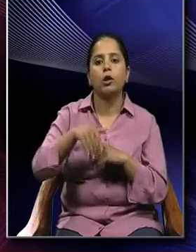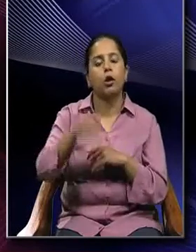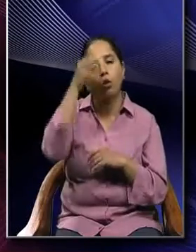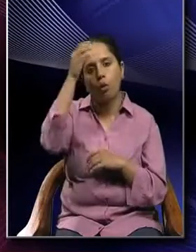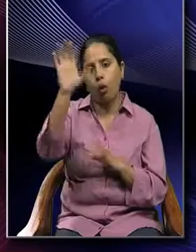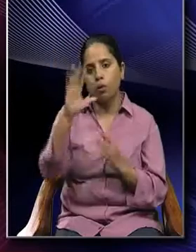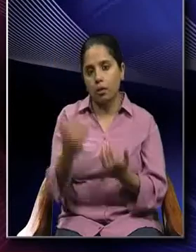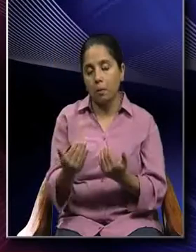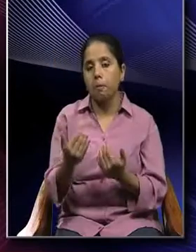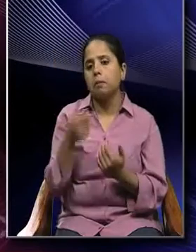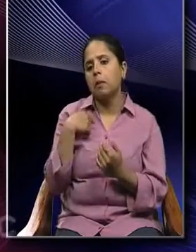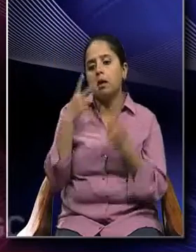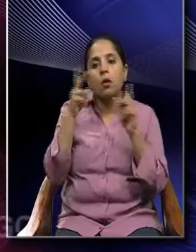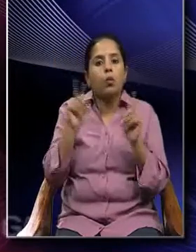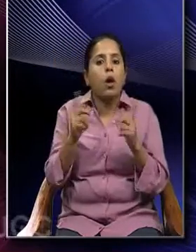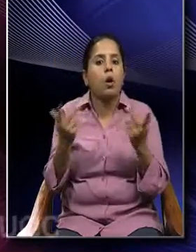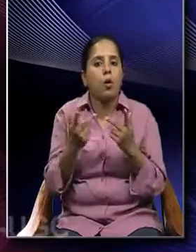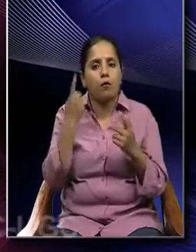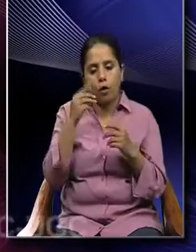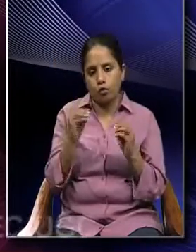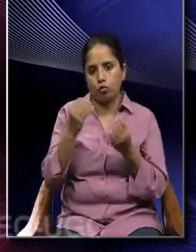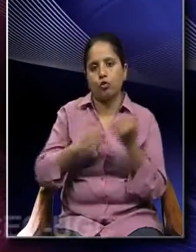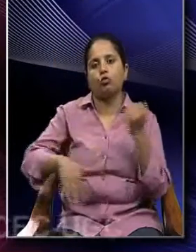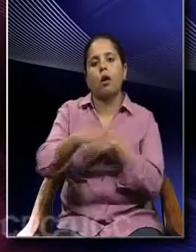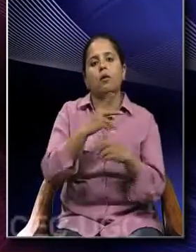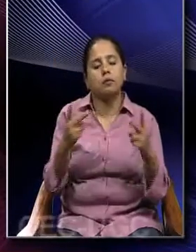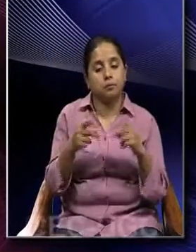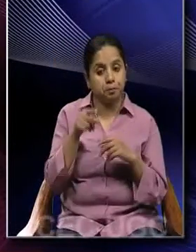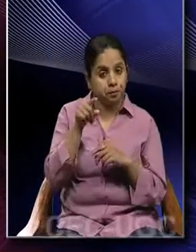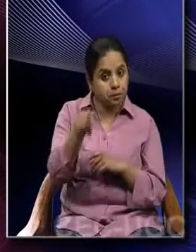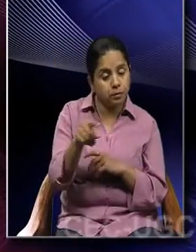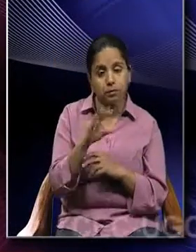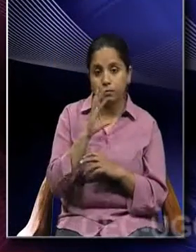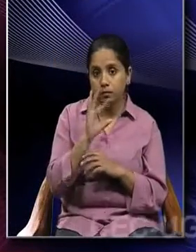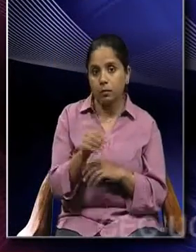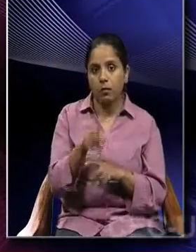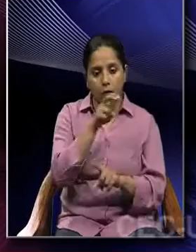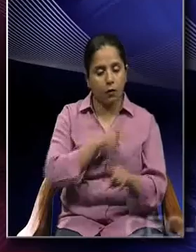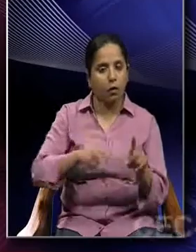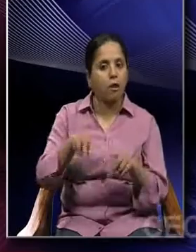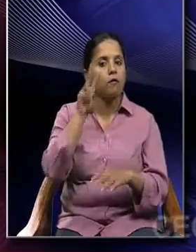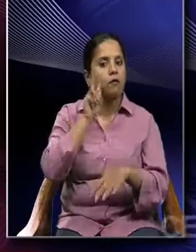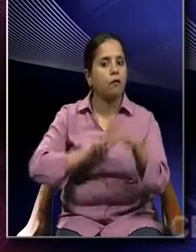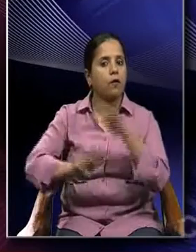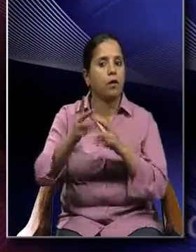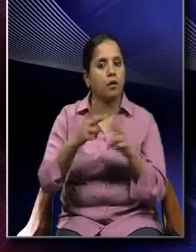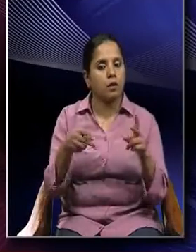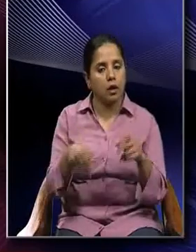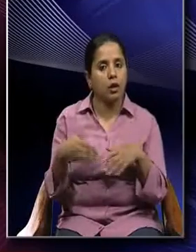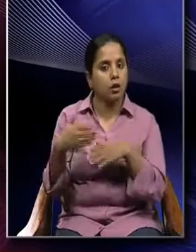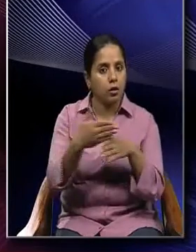we have to look at the welfare of society as well. So there is a shift of vision from shareholder